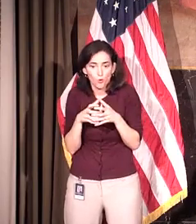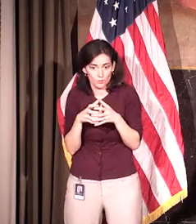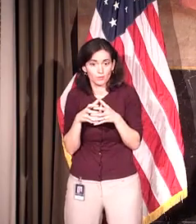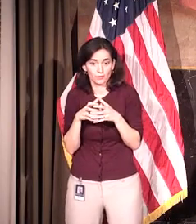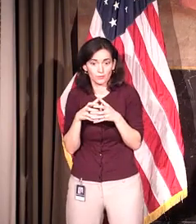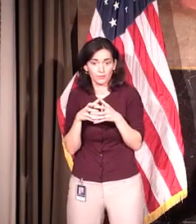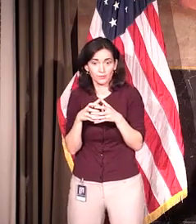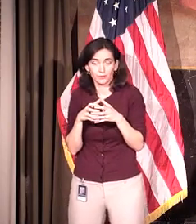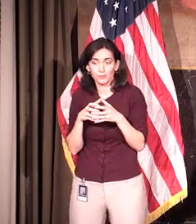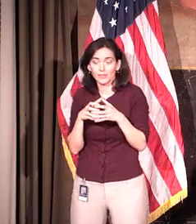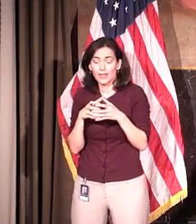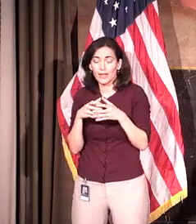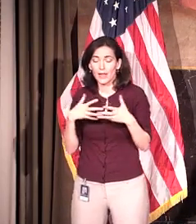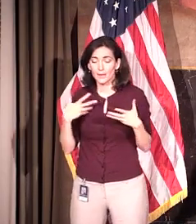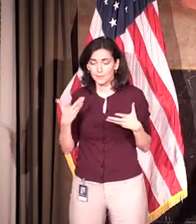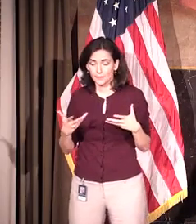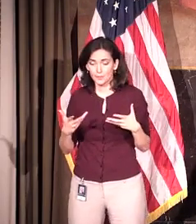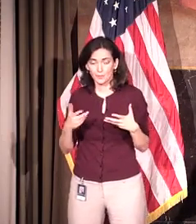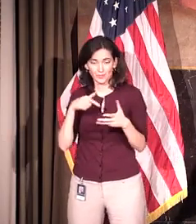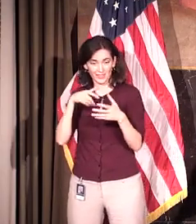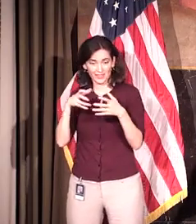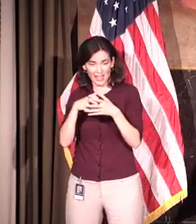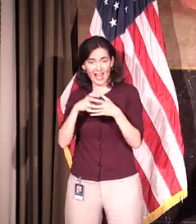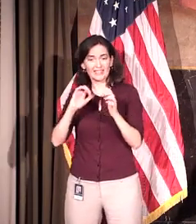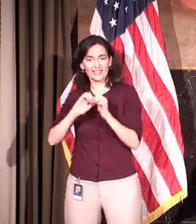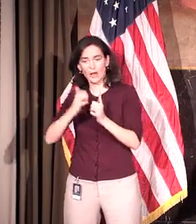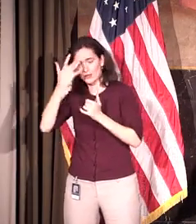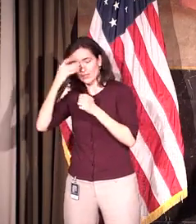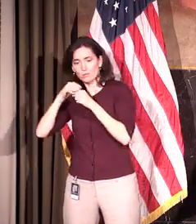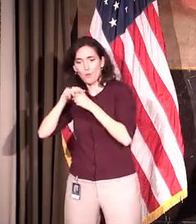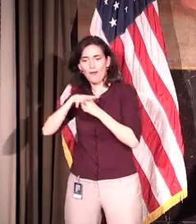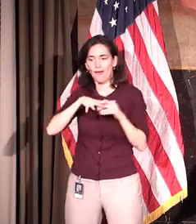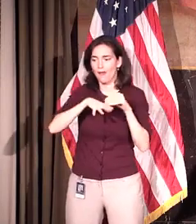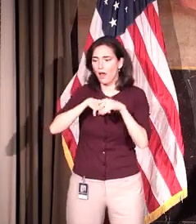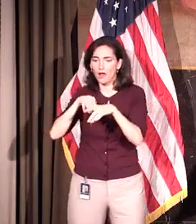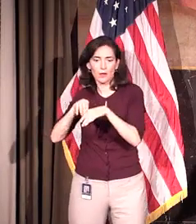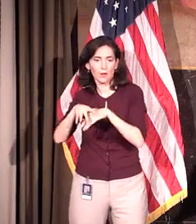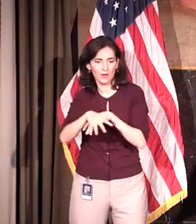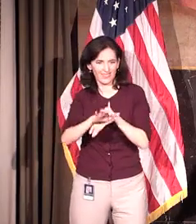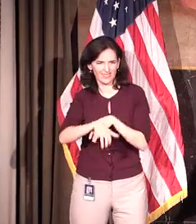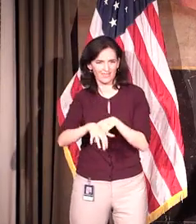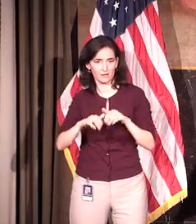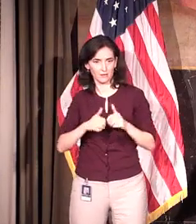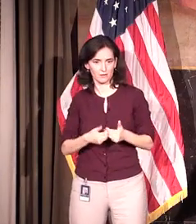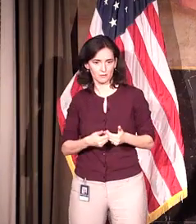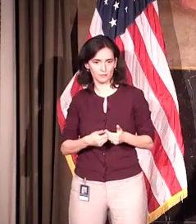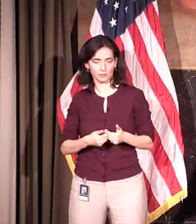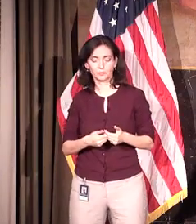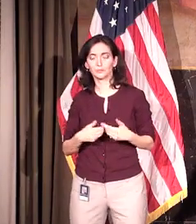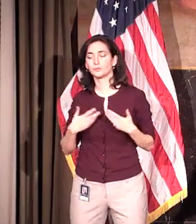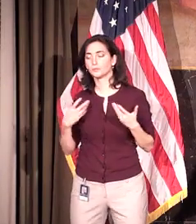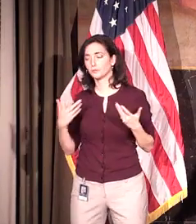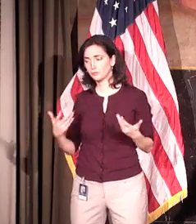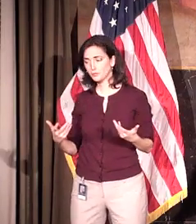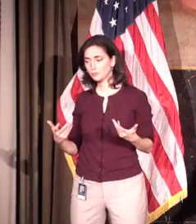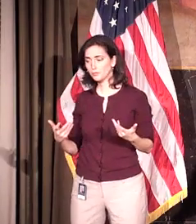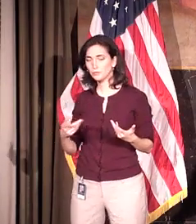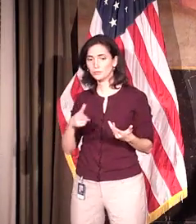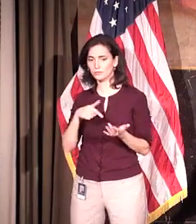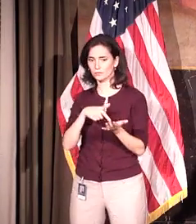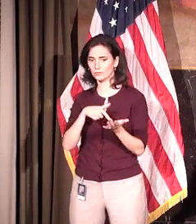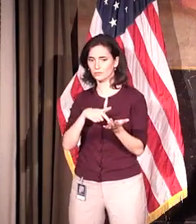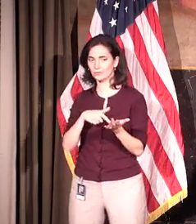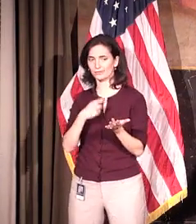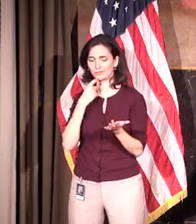and the disease is being transmitted. And so when you put that information